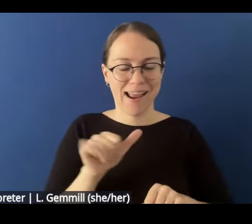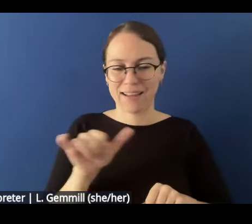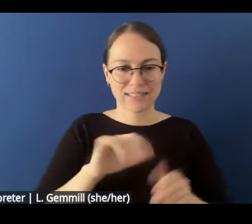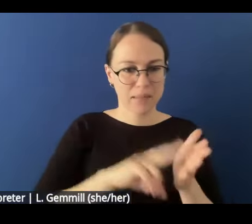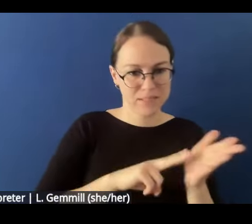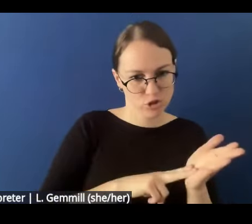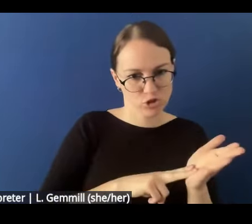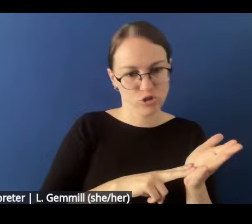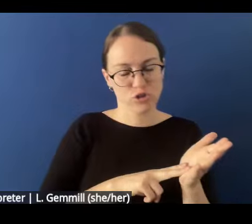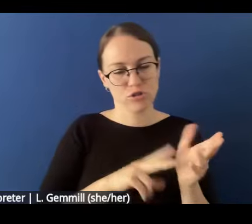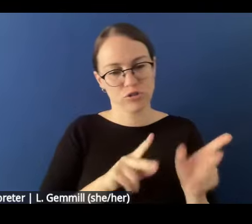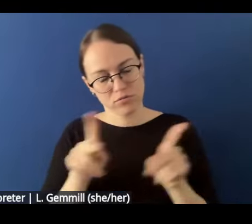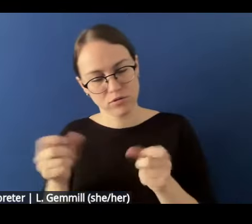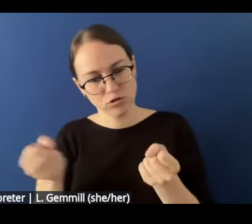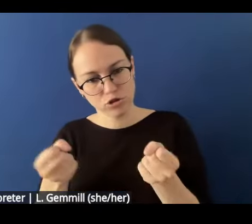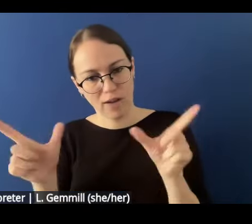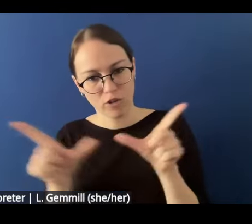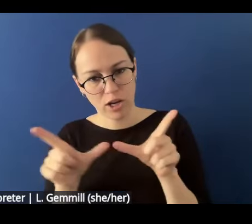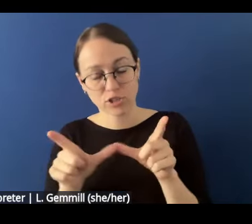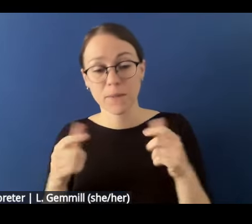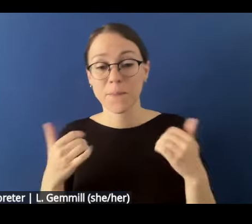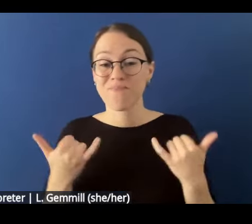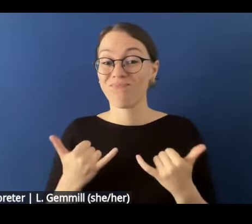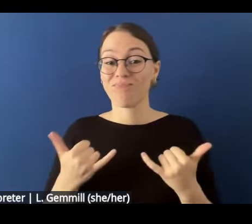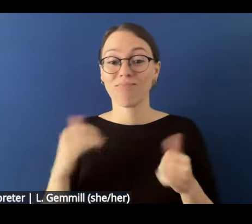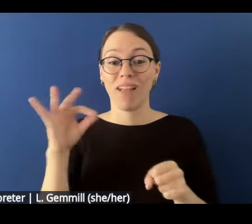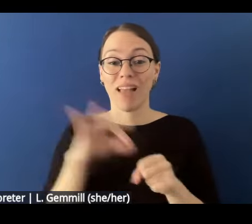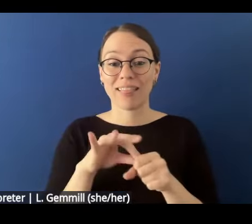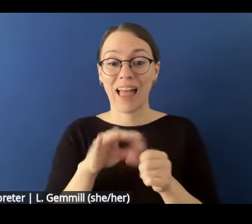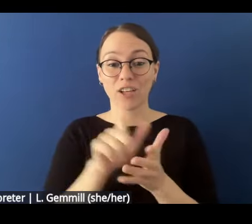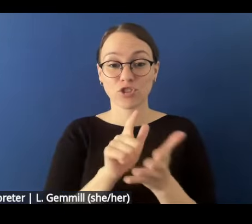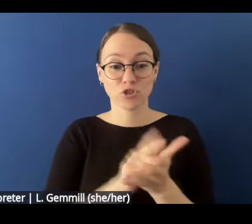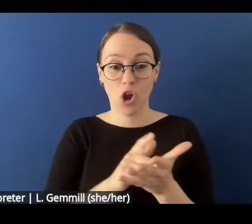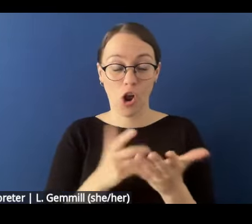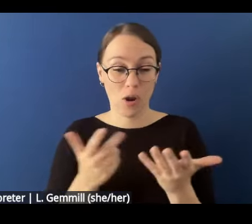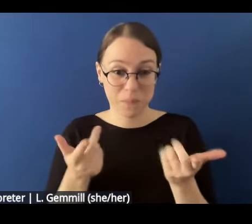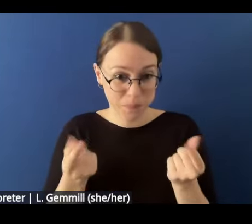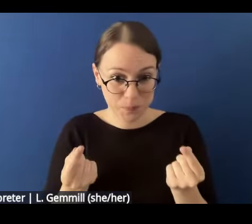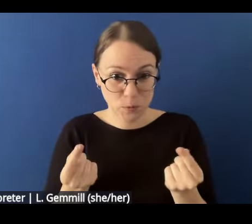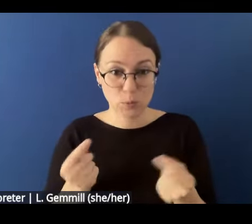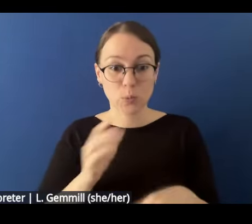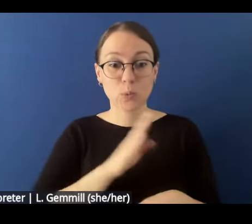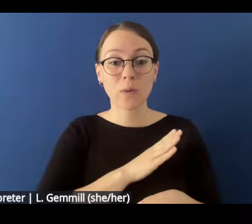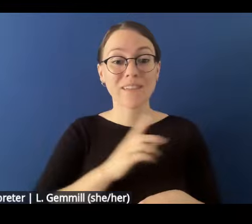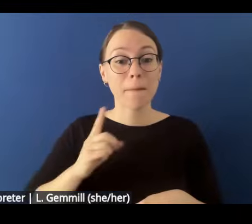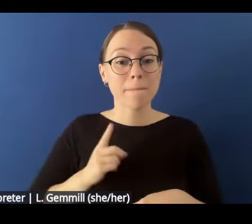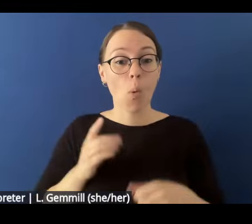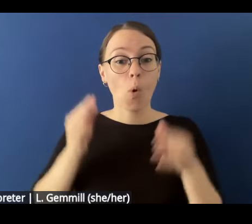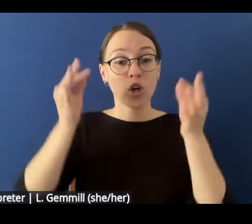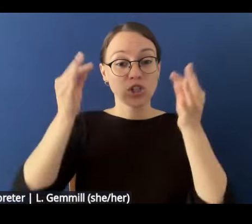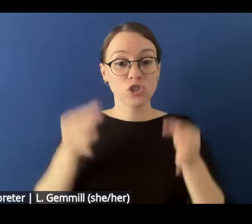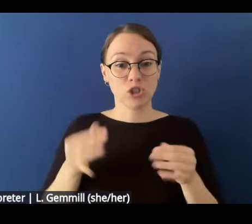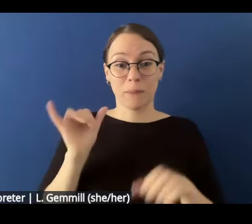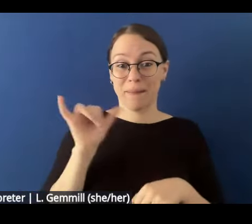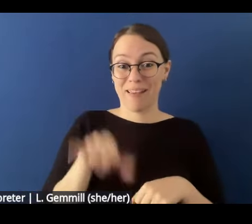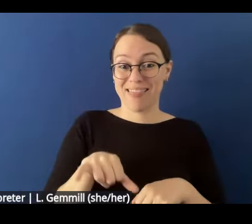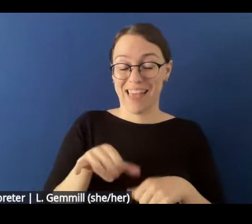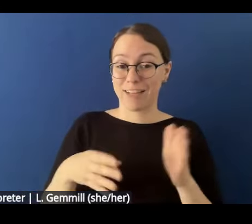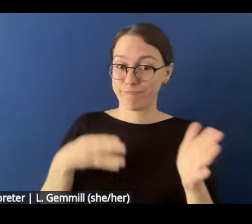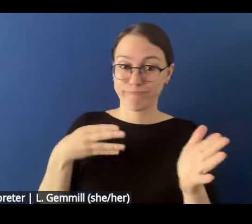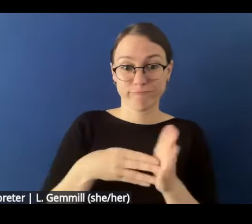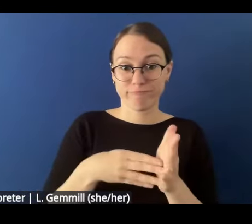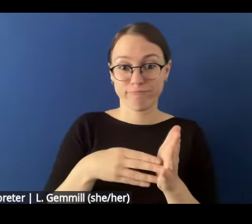is the board's options. If the board determines that a violation of the election law has